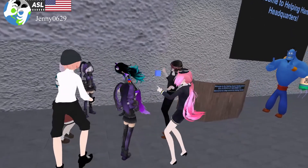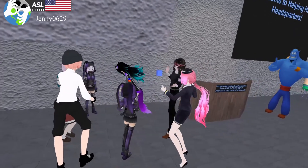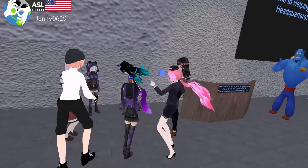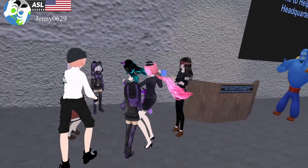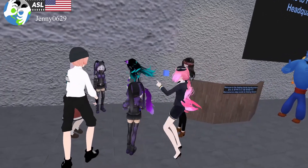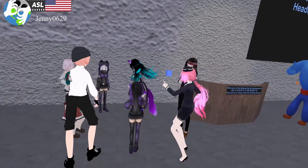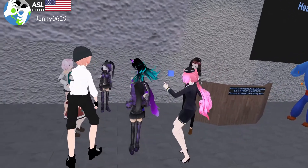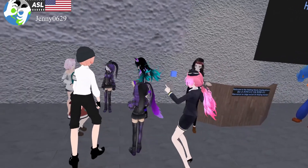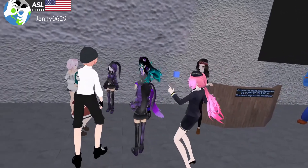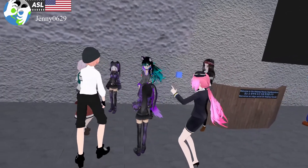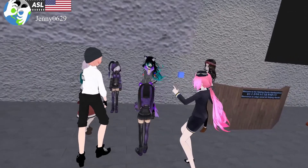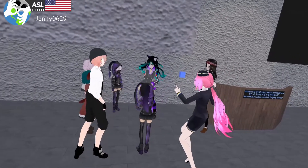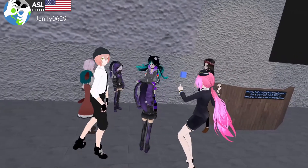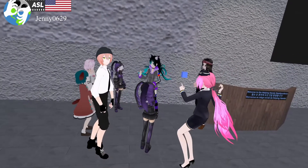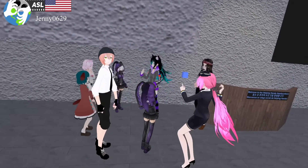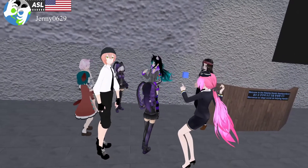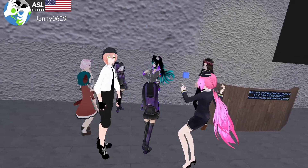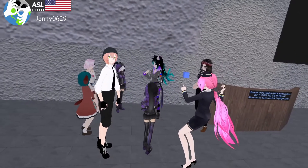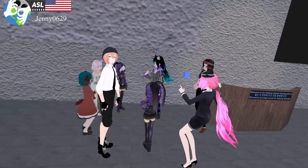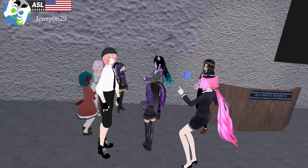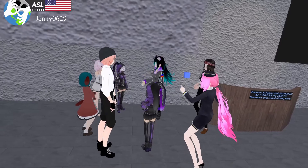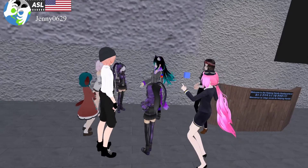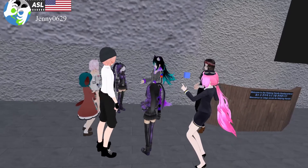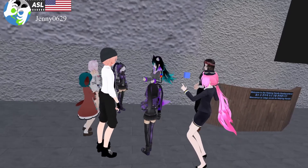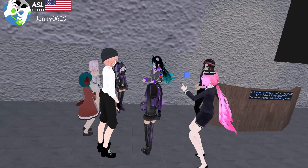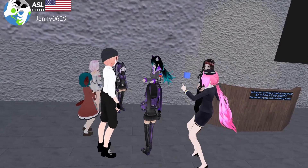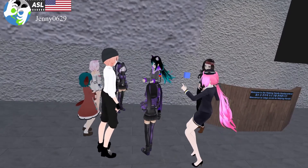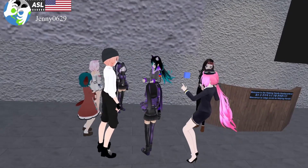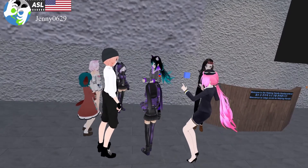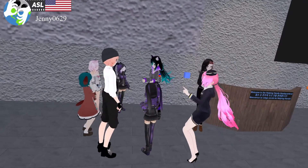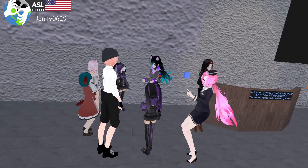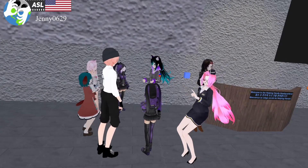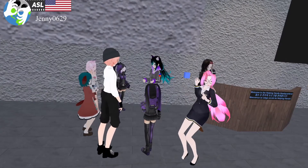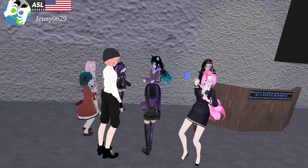scissoring? Or So then we have to move it Whoever's back. gonna We do have it to has move go it back to against hide it. figure break.